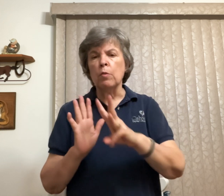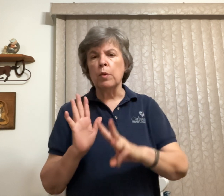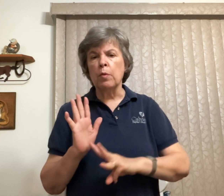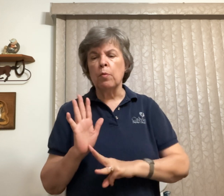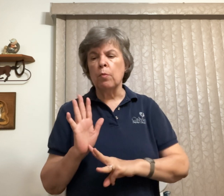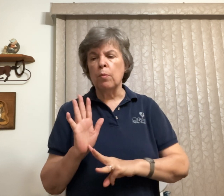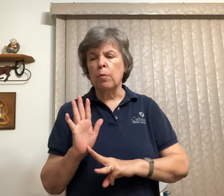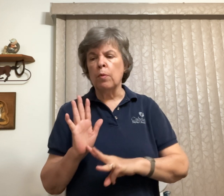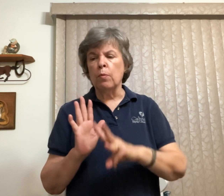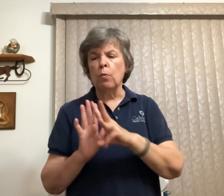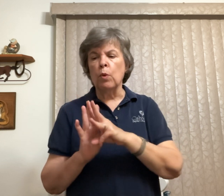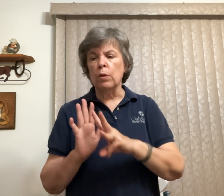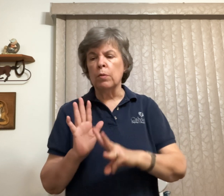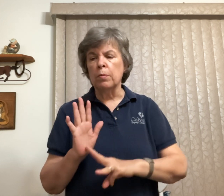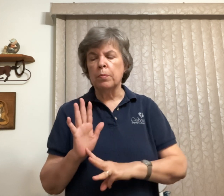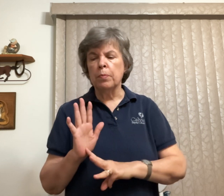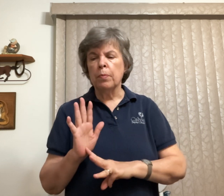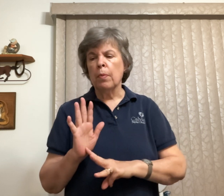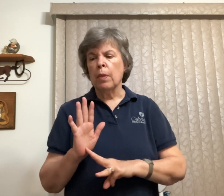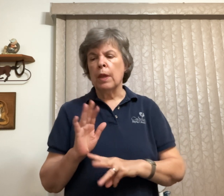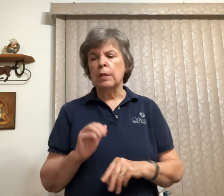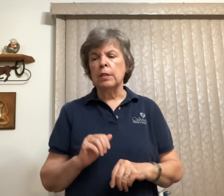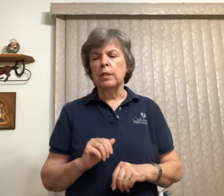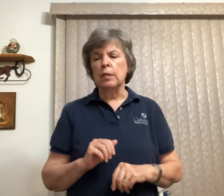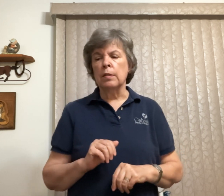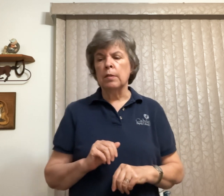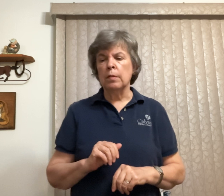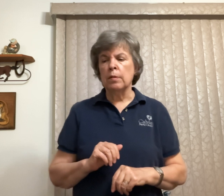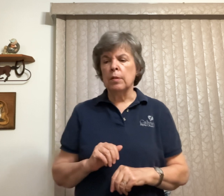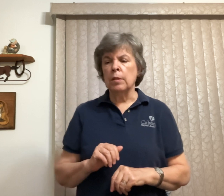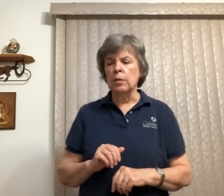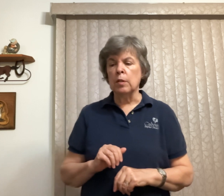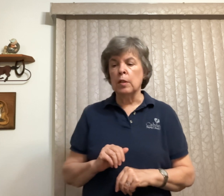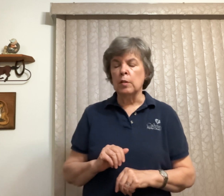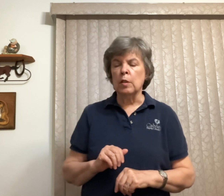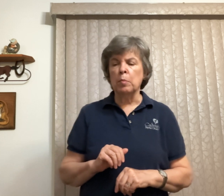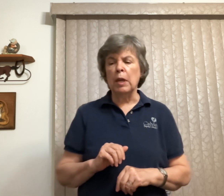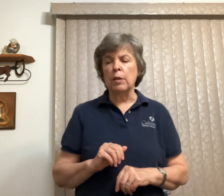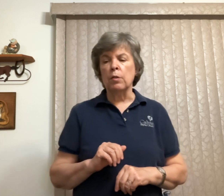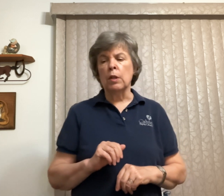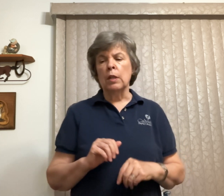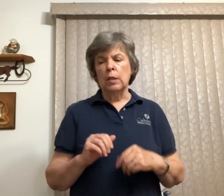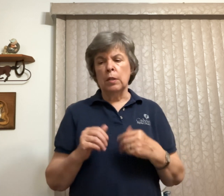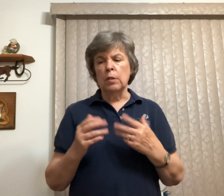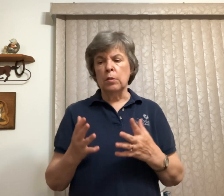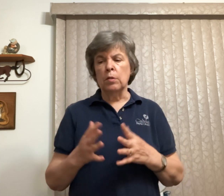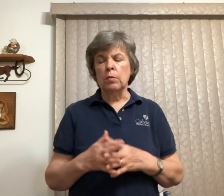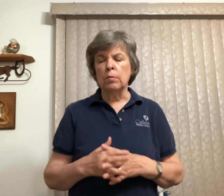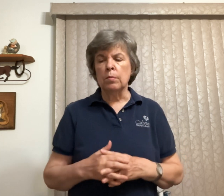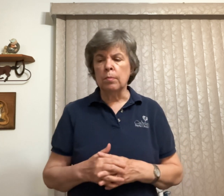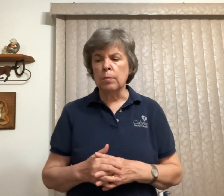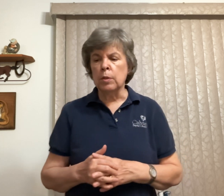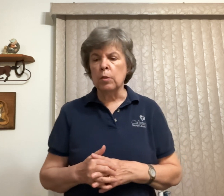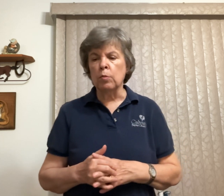with will, as in his command, his will.